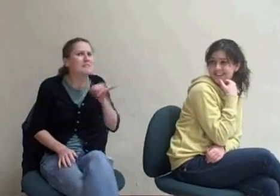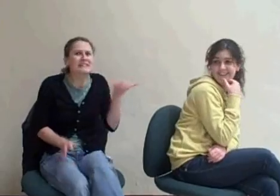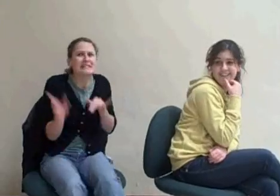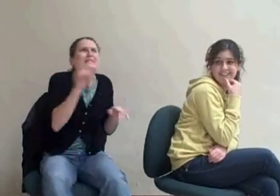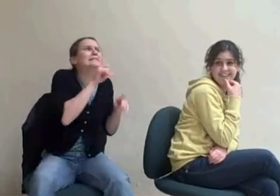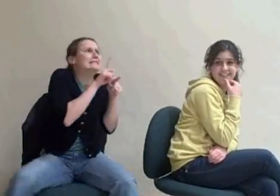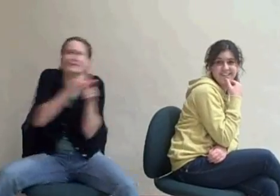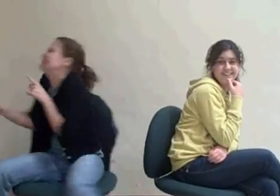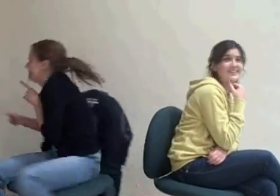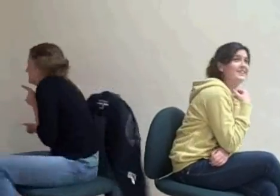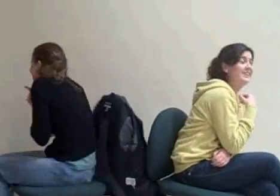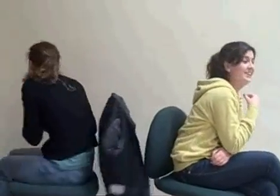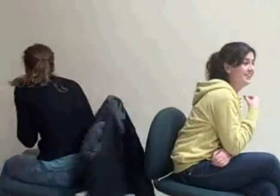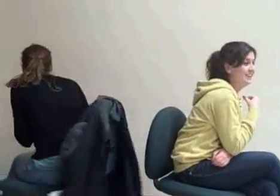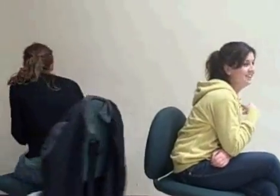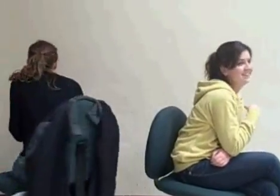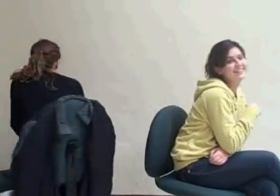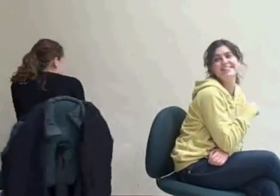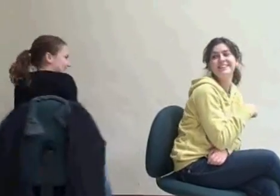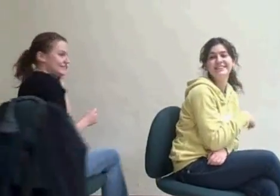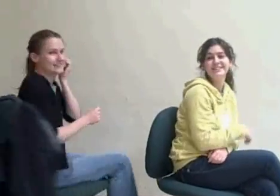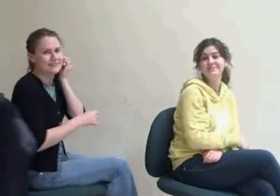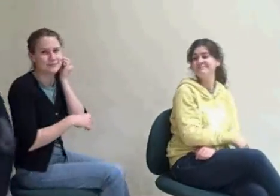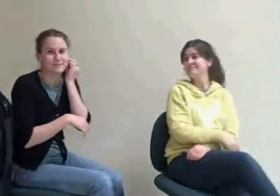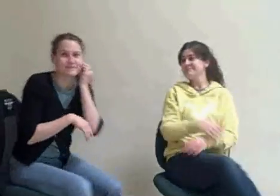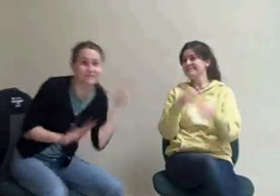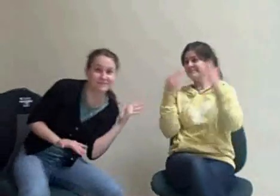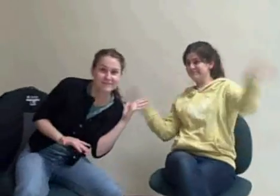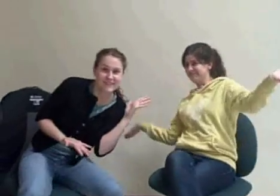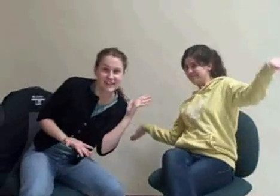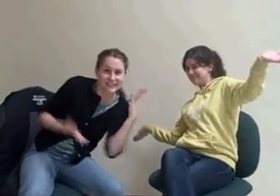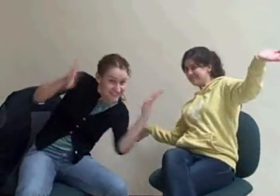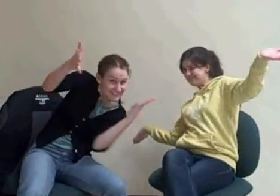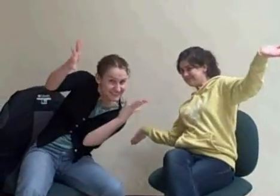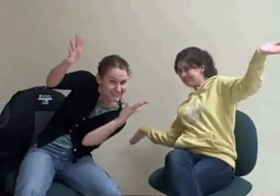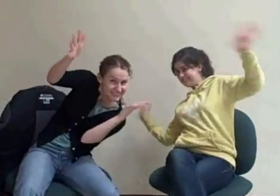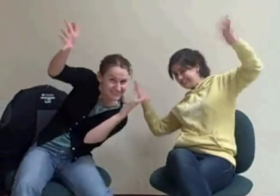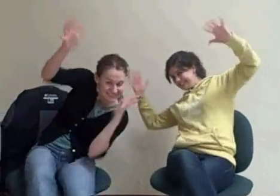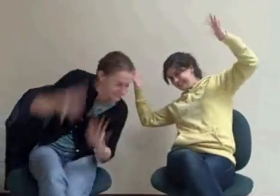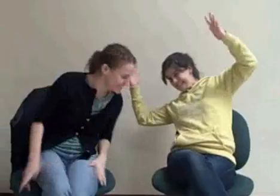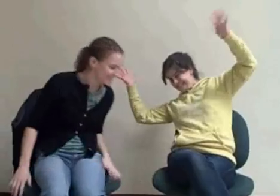Ta-da!